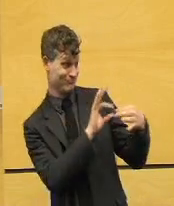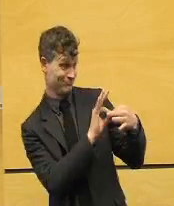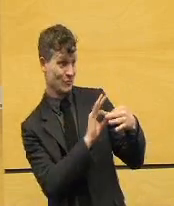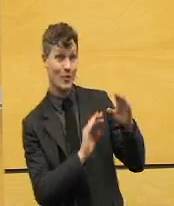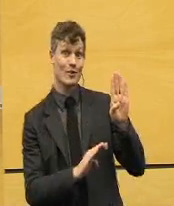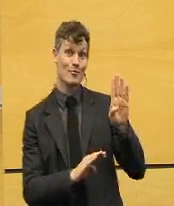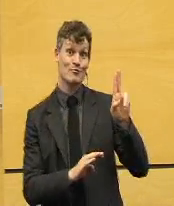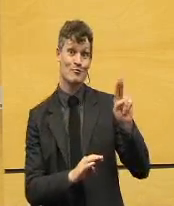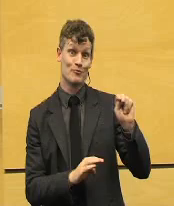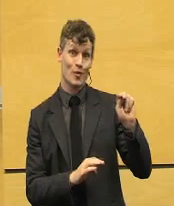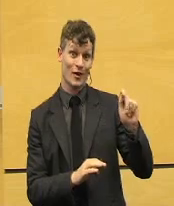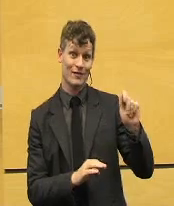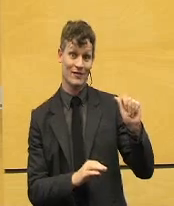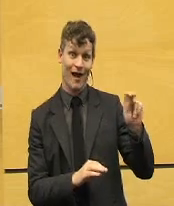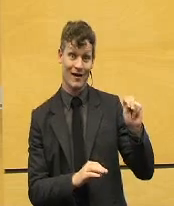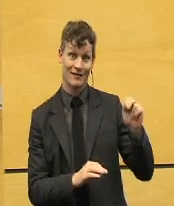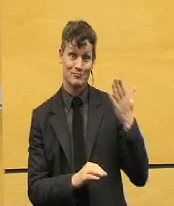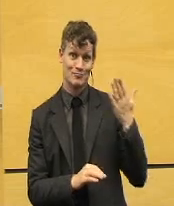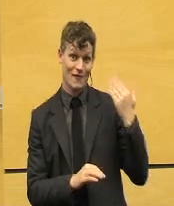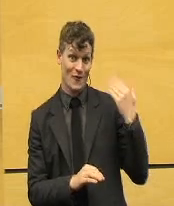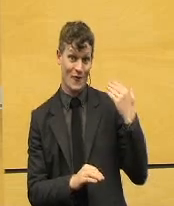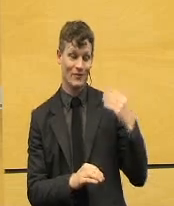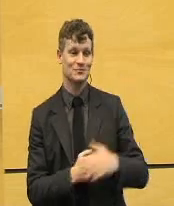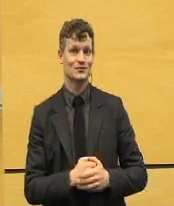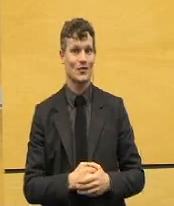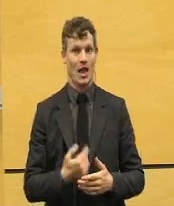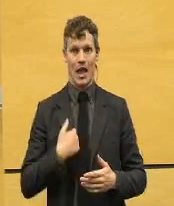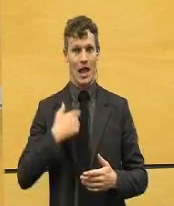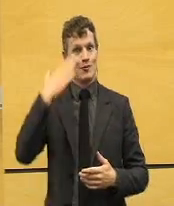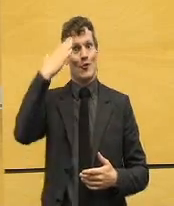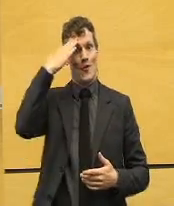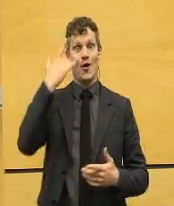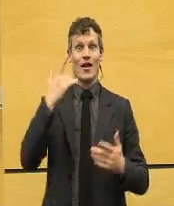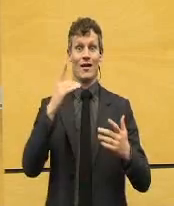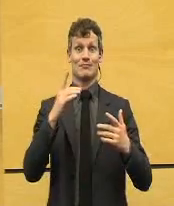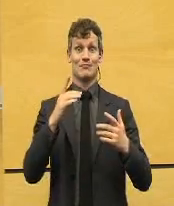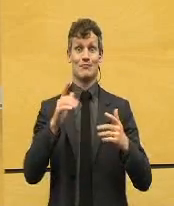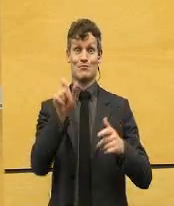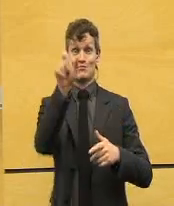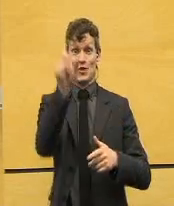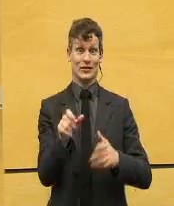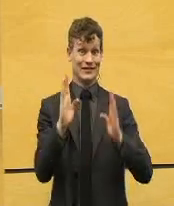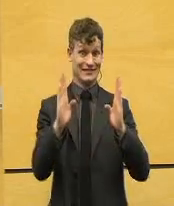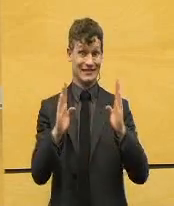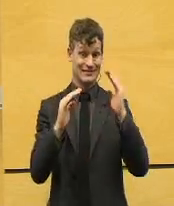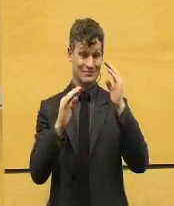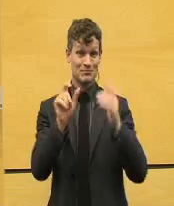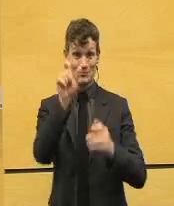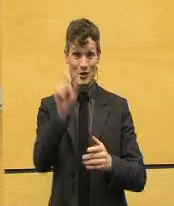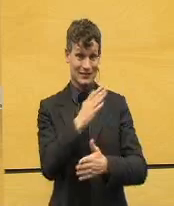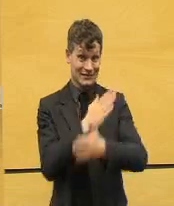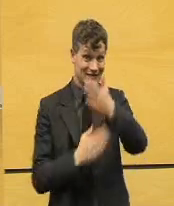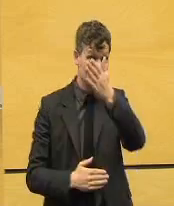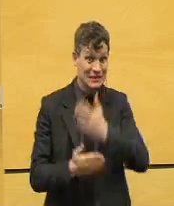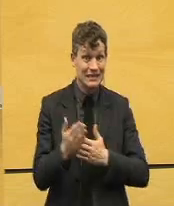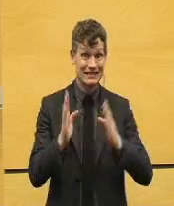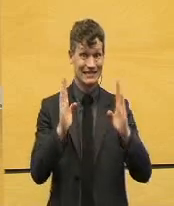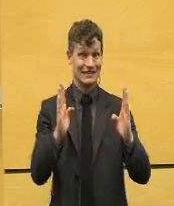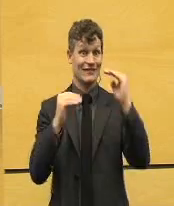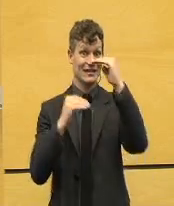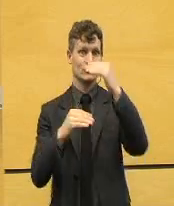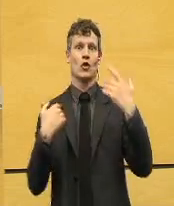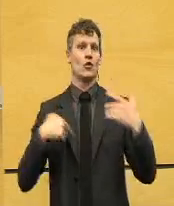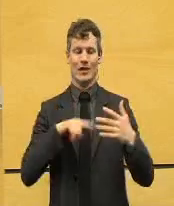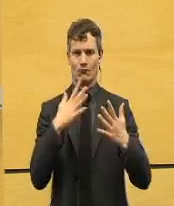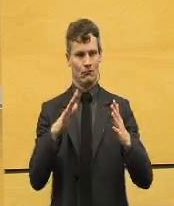can guarantee you that the definition of person with disabilities, we follow human rights